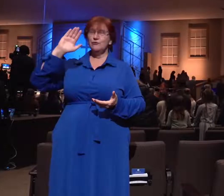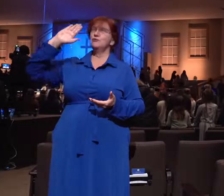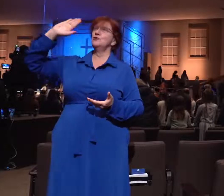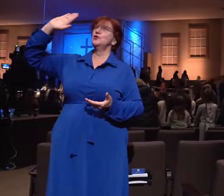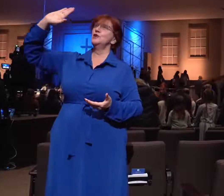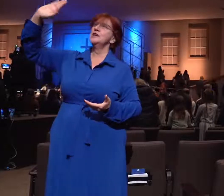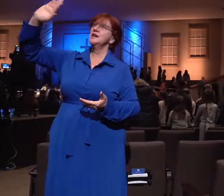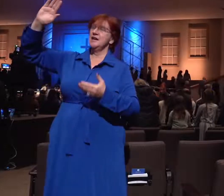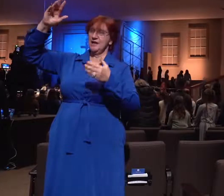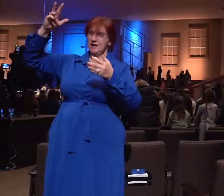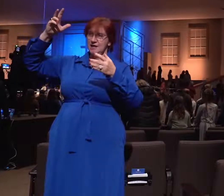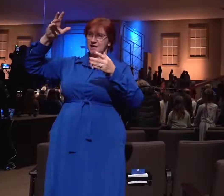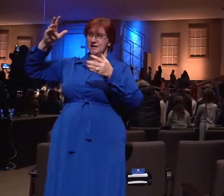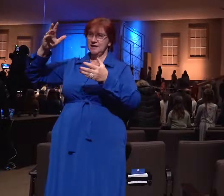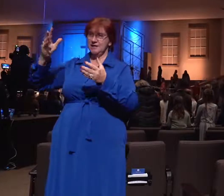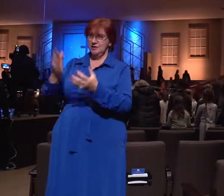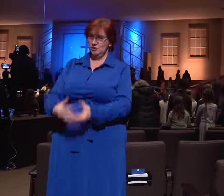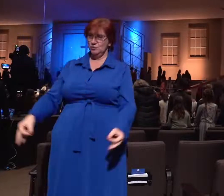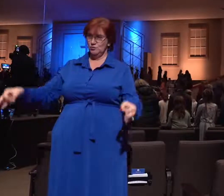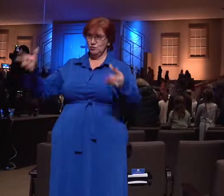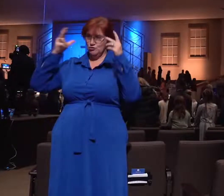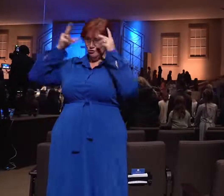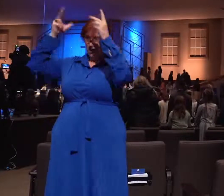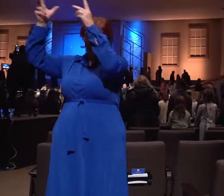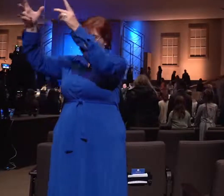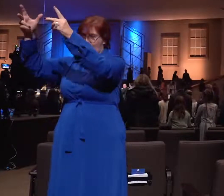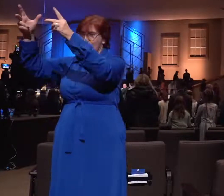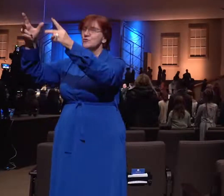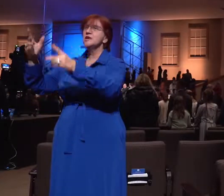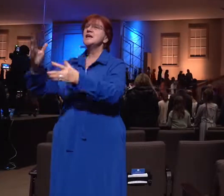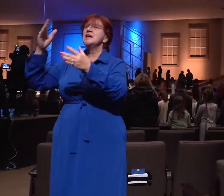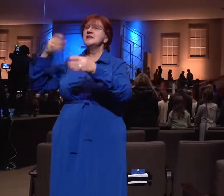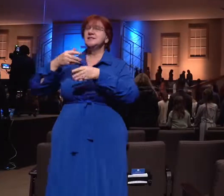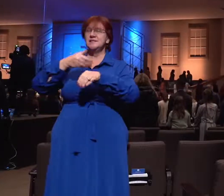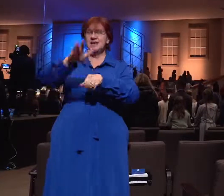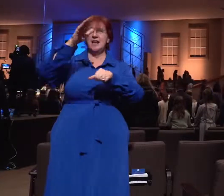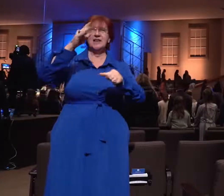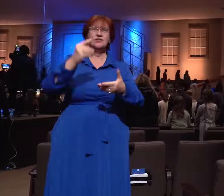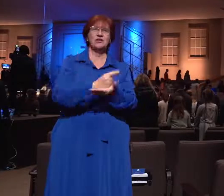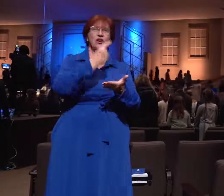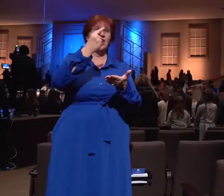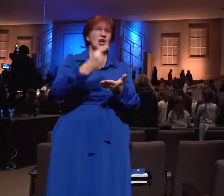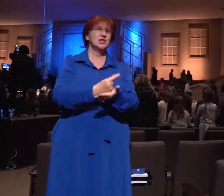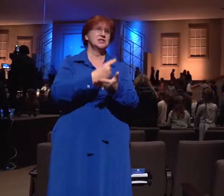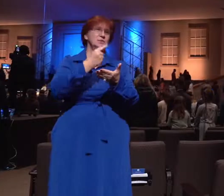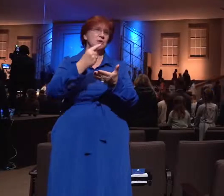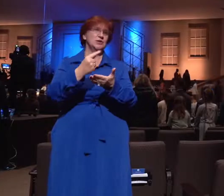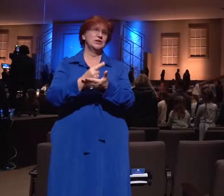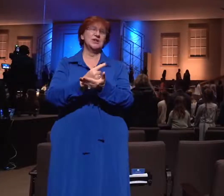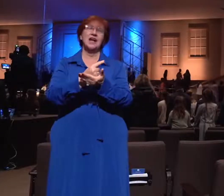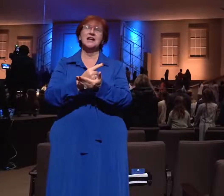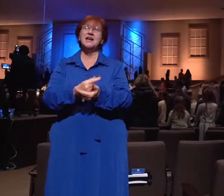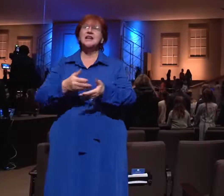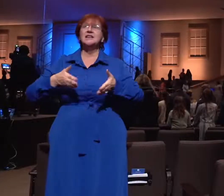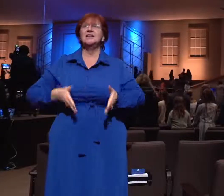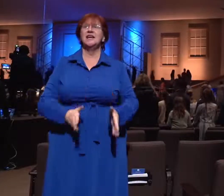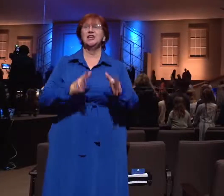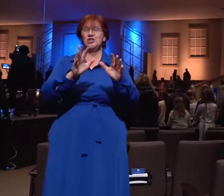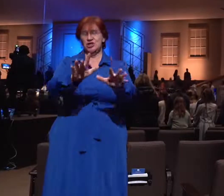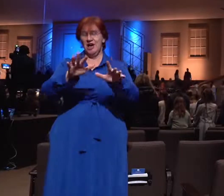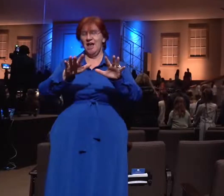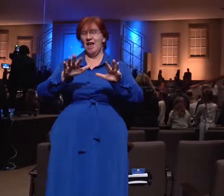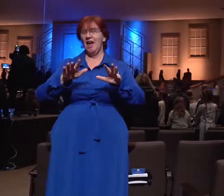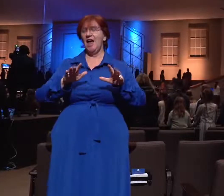light. Send the light. Send the light. The blessed gospel light. Let